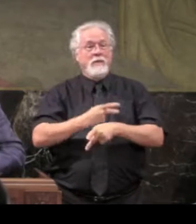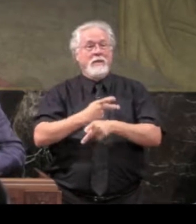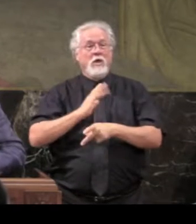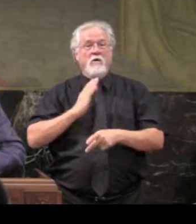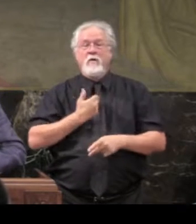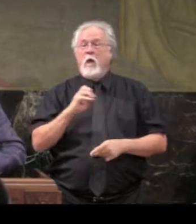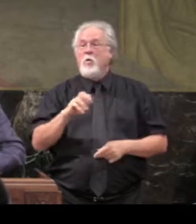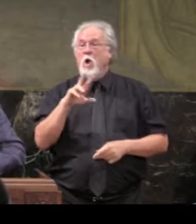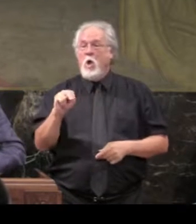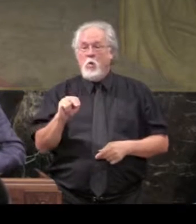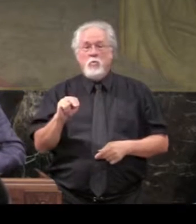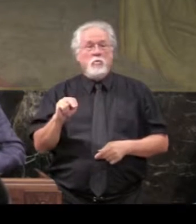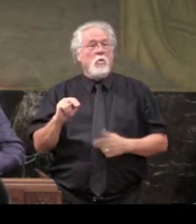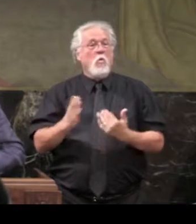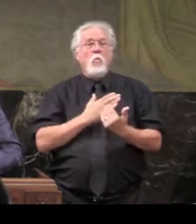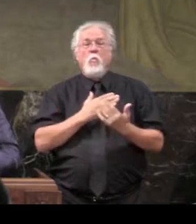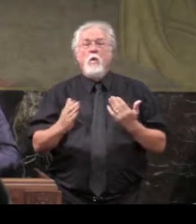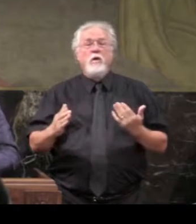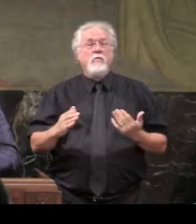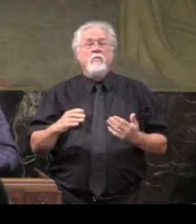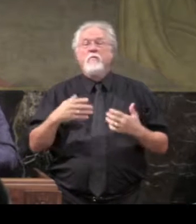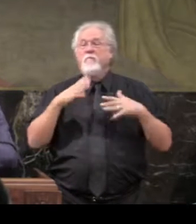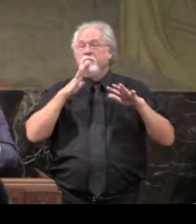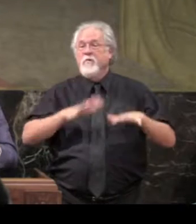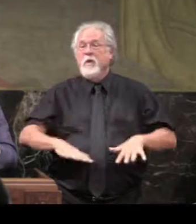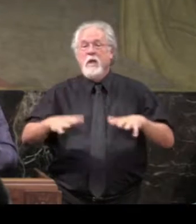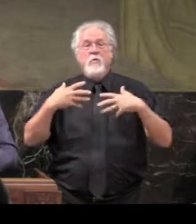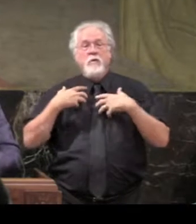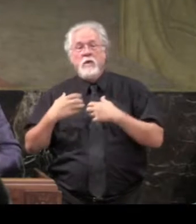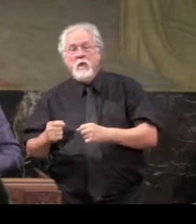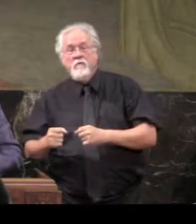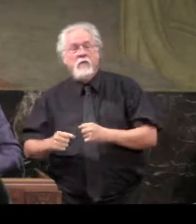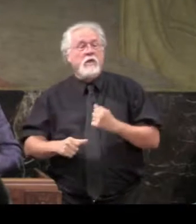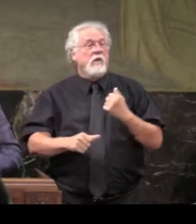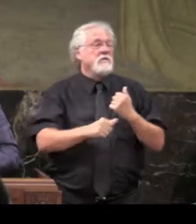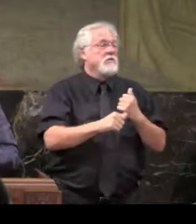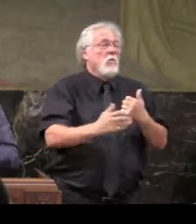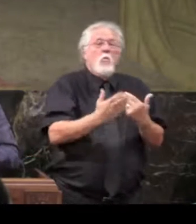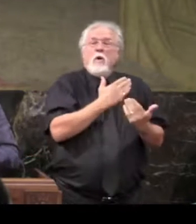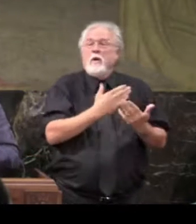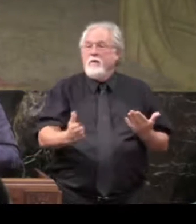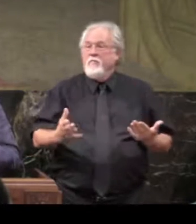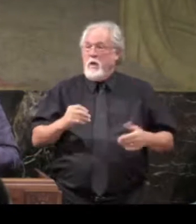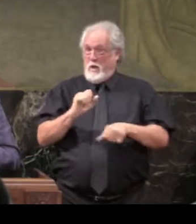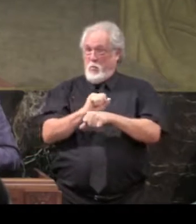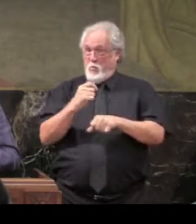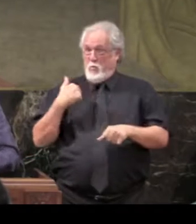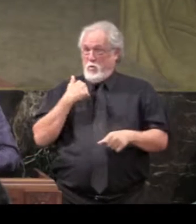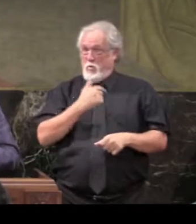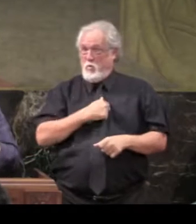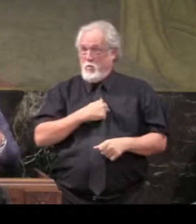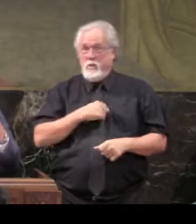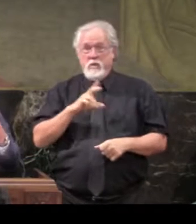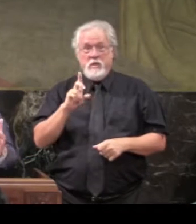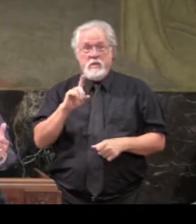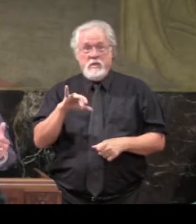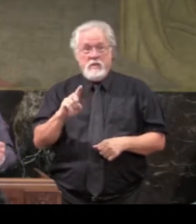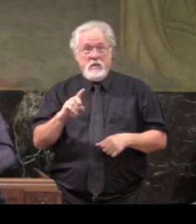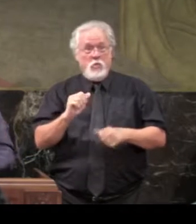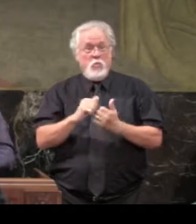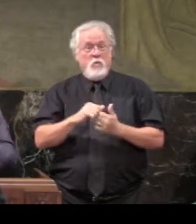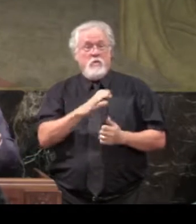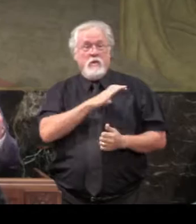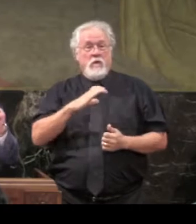our own, whether it's support for flood recovery assistance or anything else that we're doing. And the work that we've been able to do with our